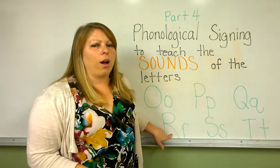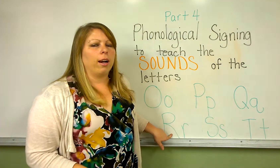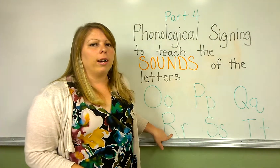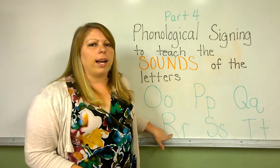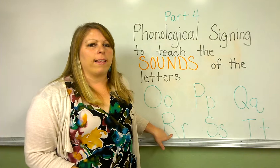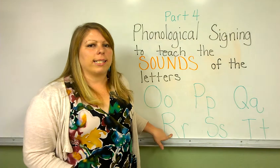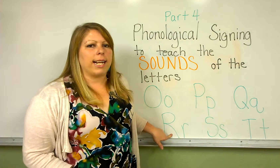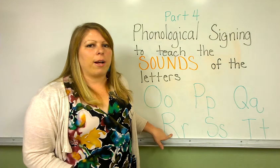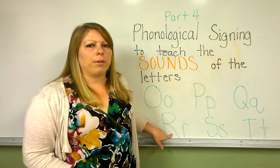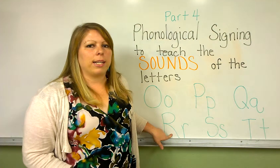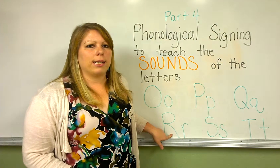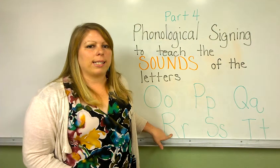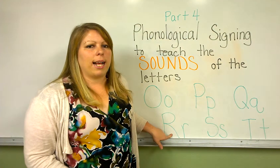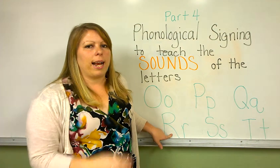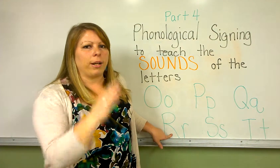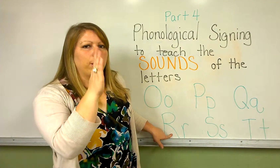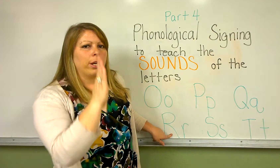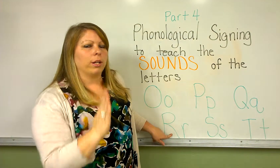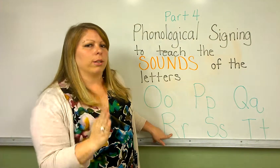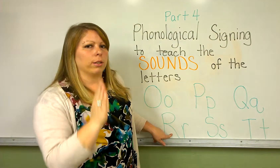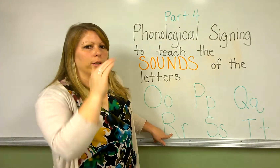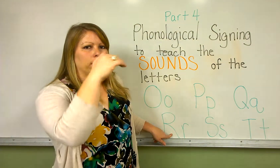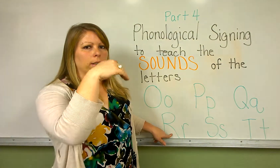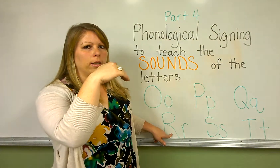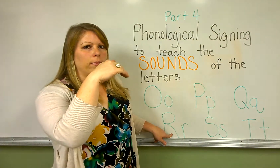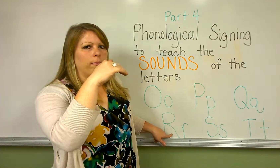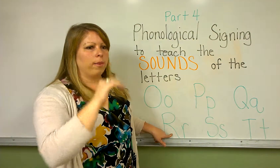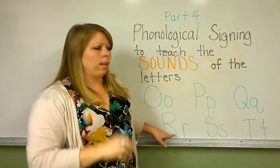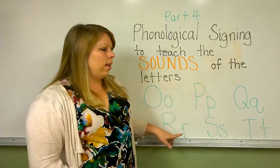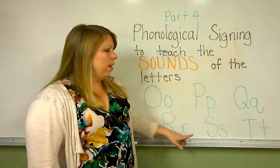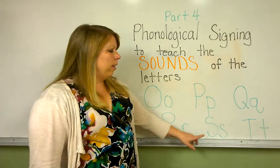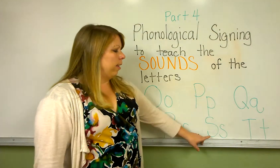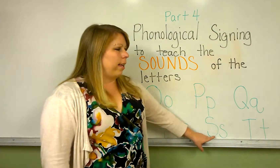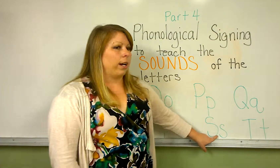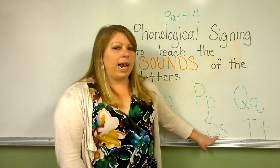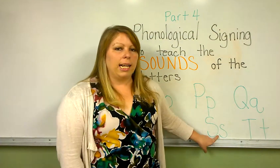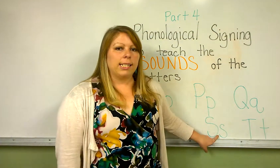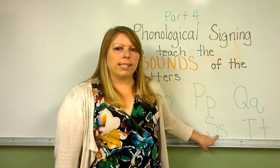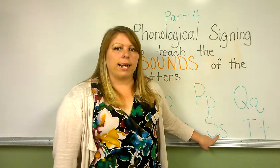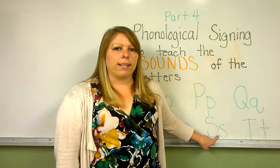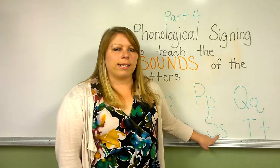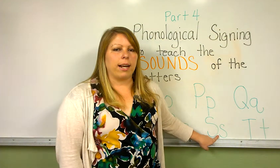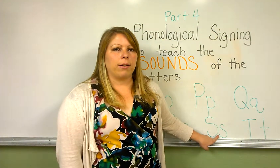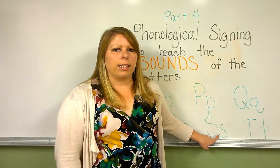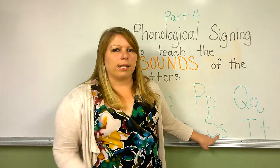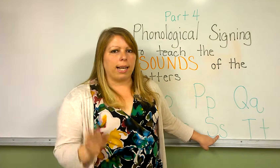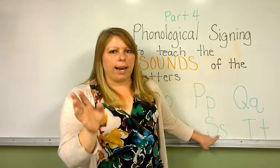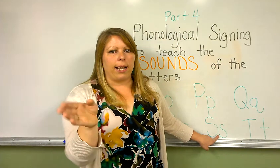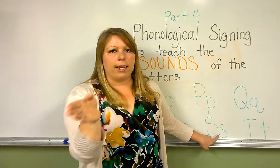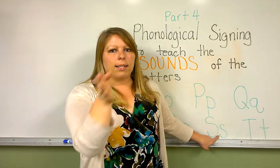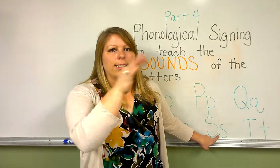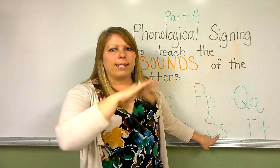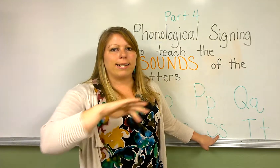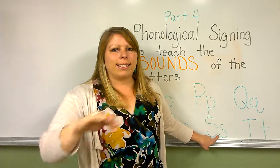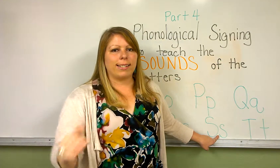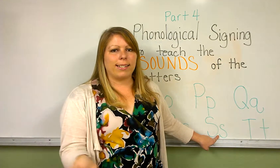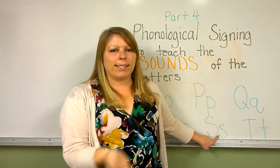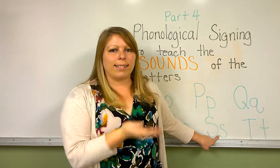R and the sound and sign R. The letter S and the sound and sign